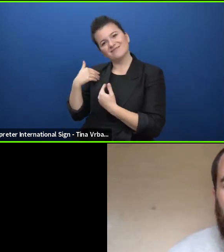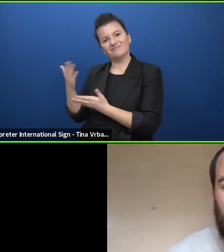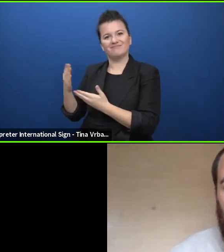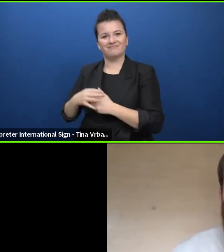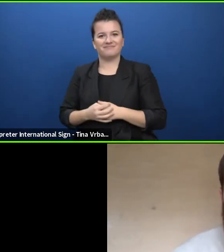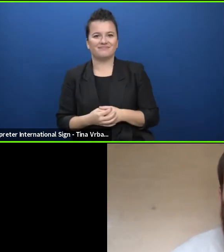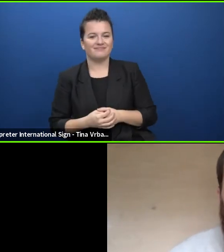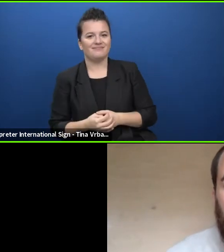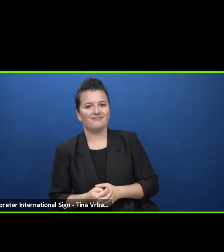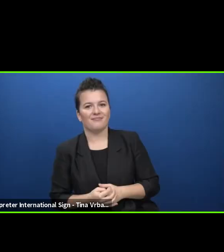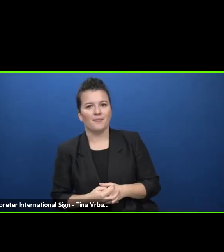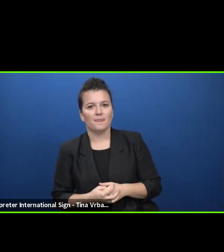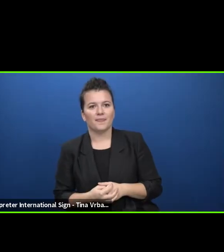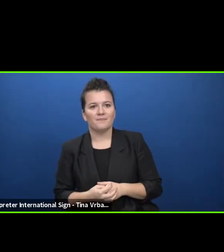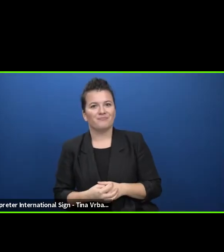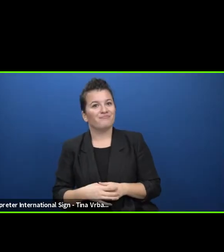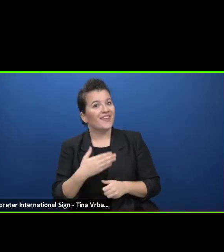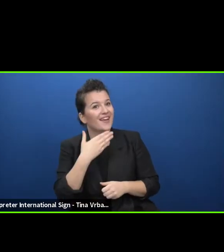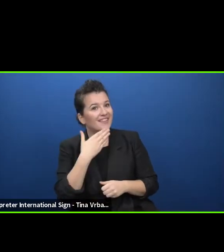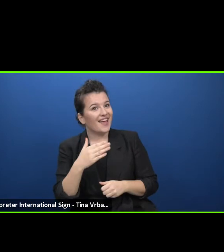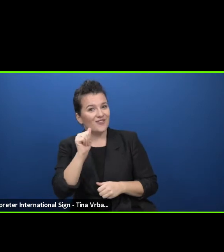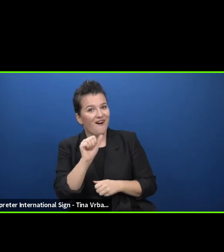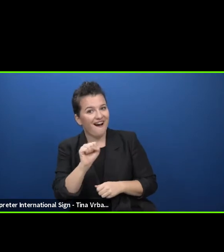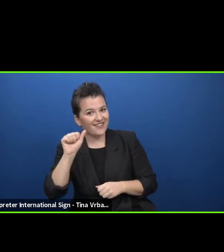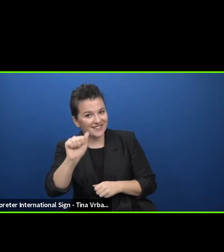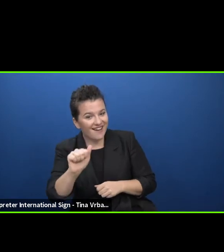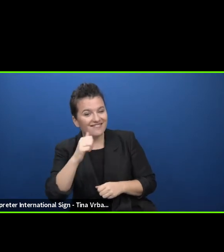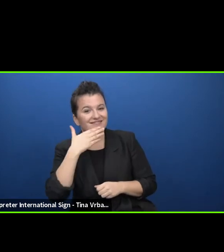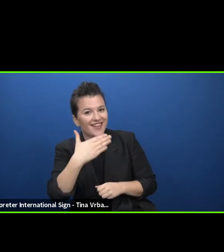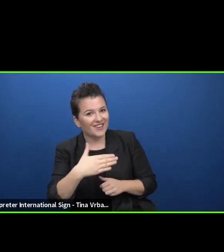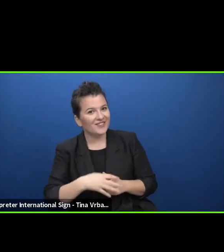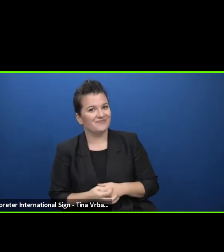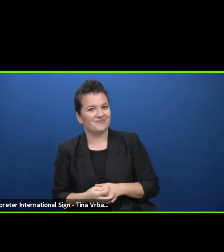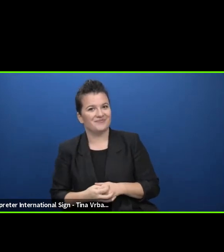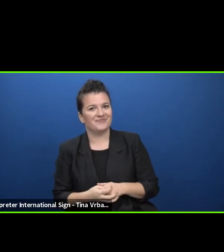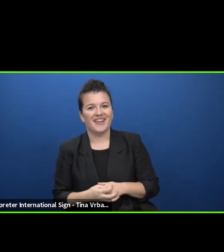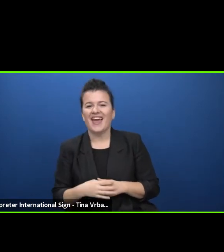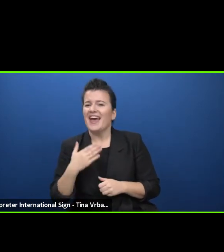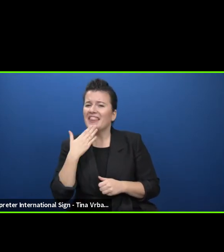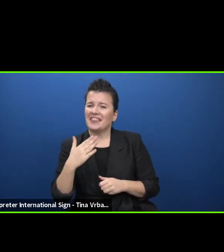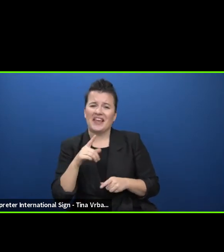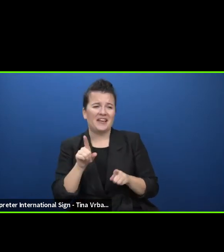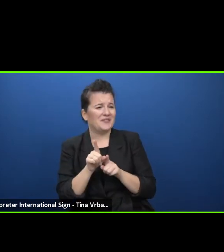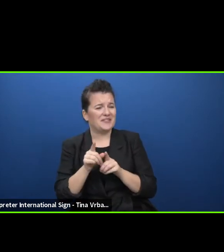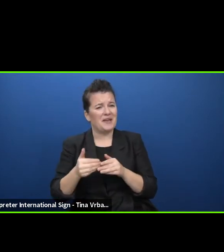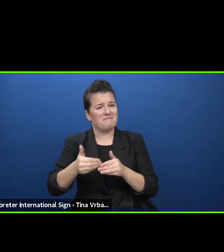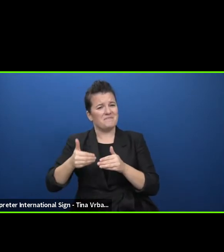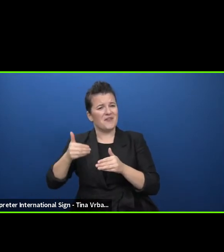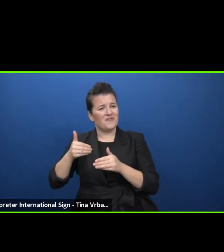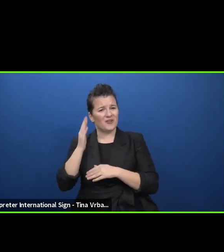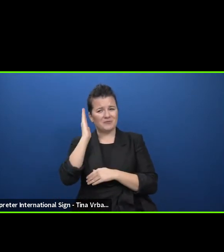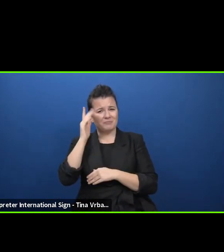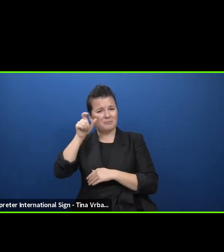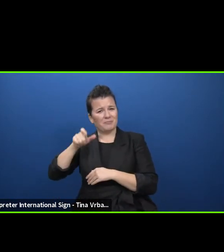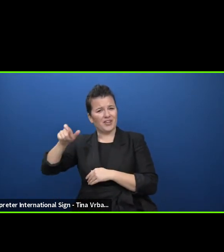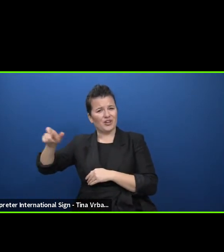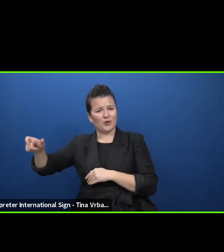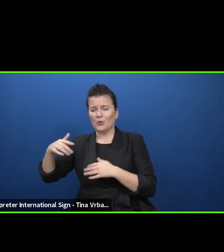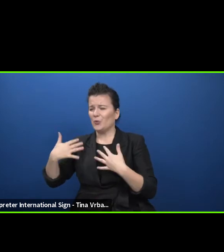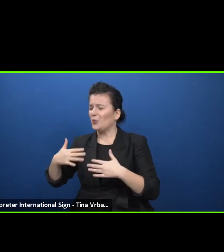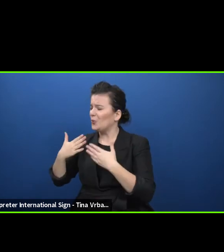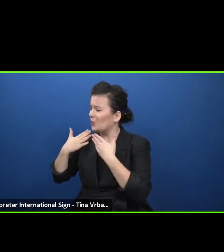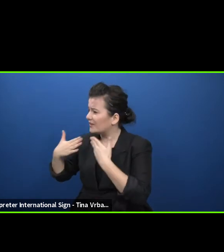Thank you, Aussam, and thank you to colleagues that spoke before me. was a very